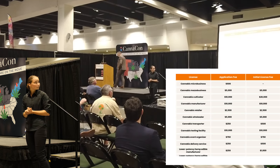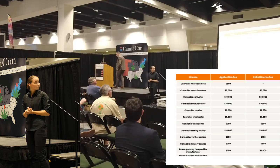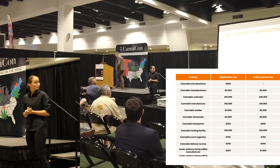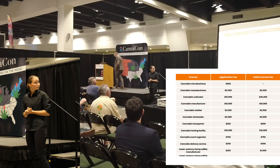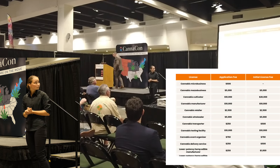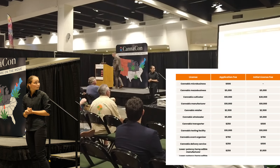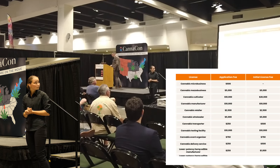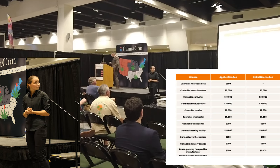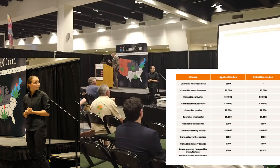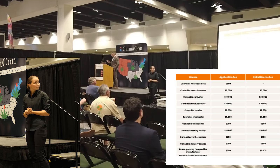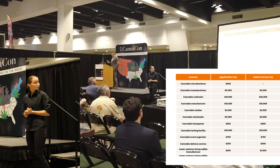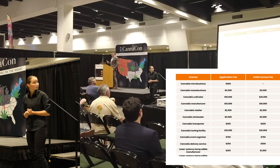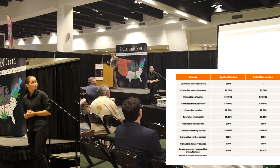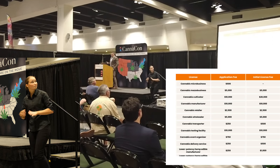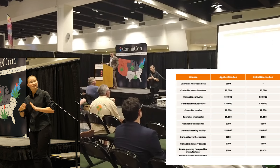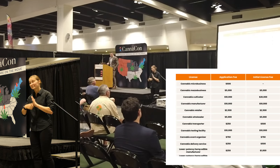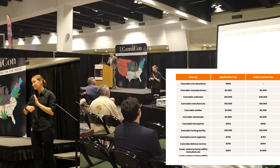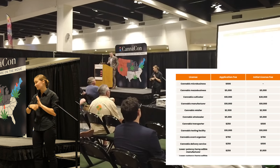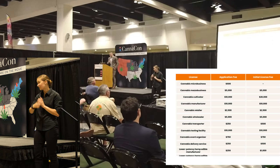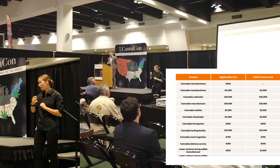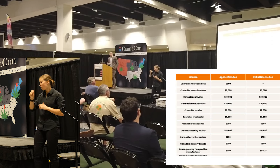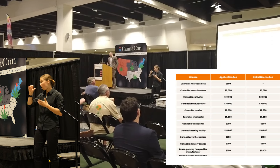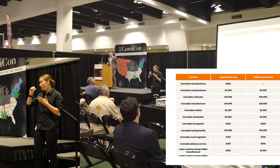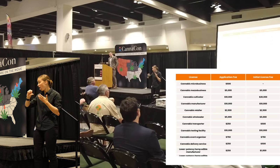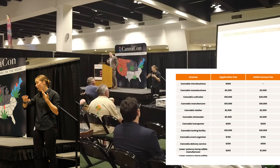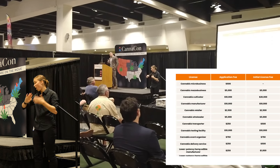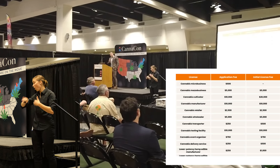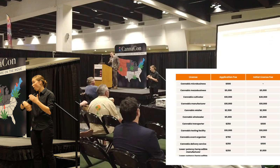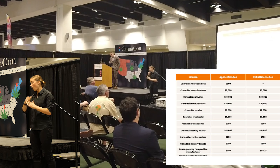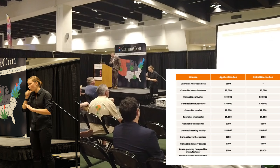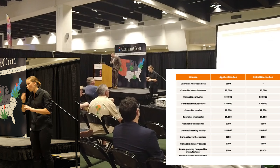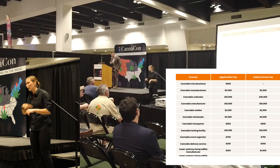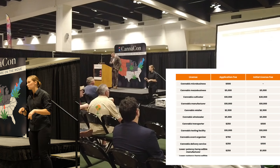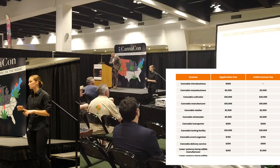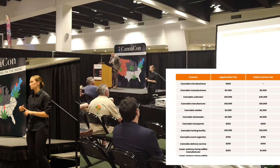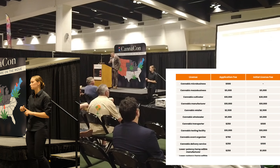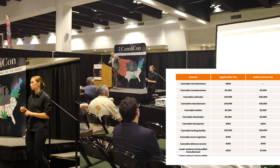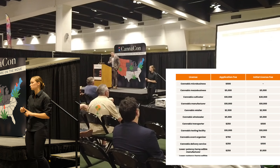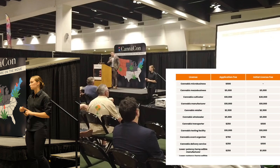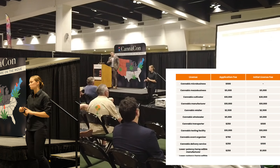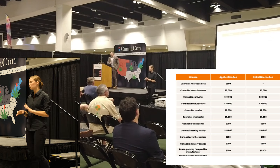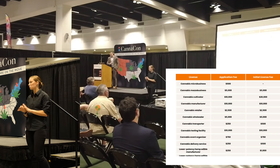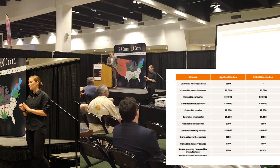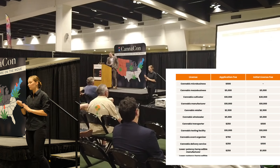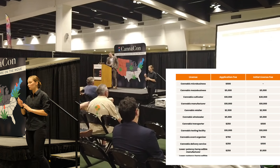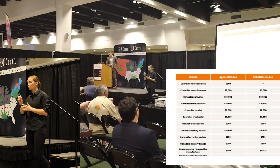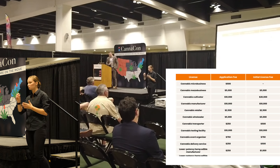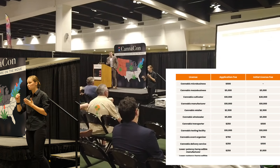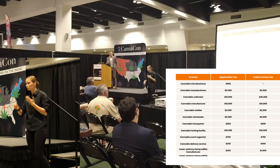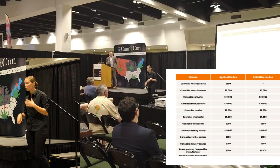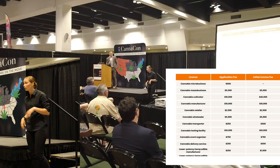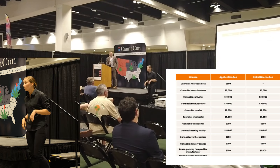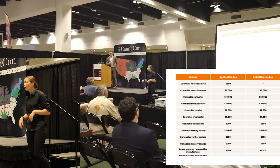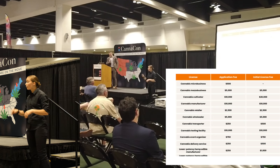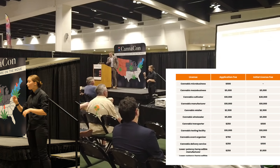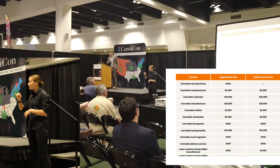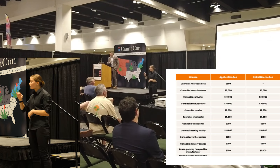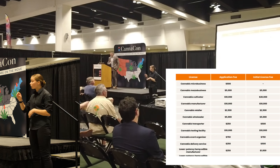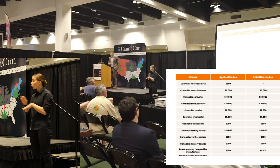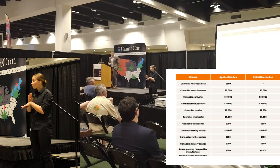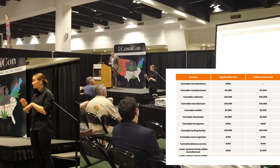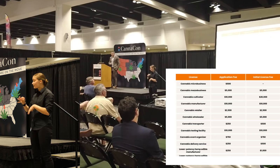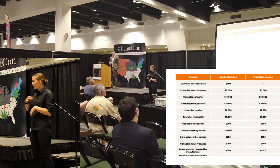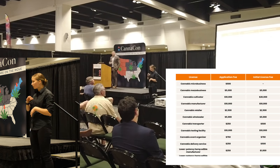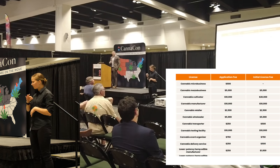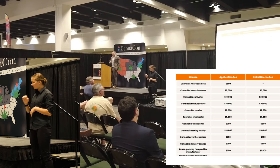Okay, I've got a list of fees here. I'm not gonna go through them, but I am gonna highlight that I'm very pleased with the cannabis microbusiness application fee and the